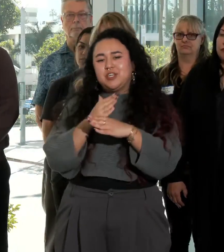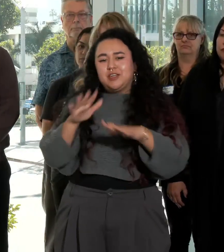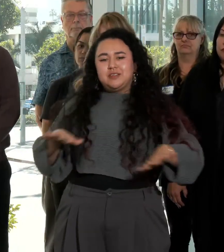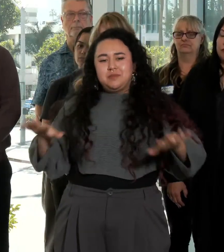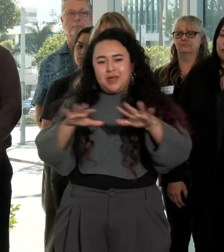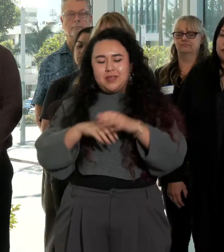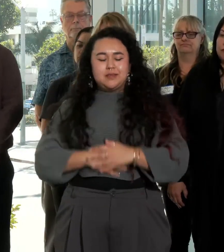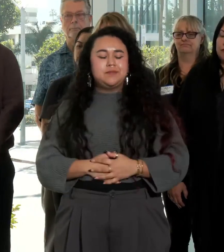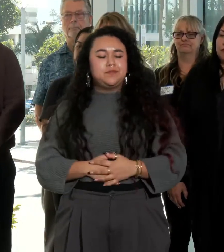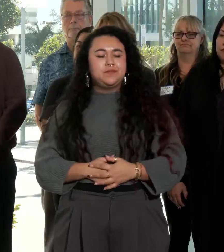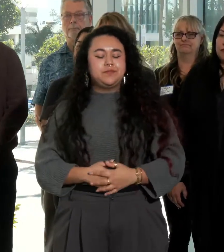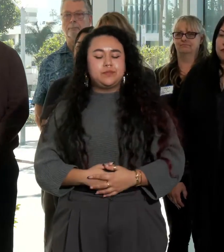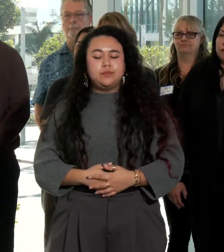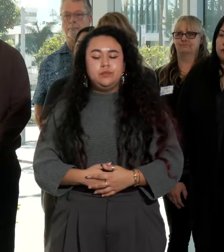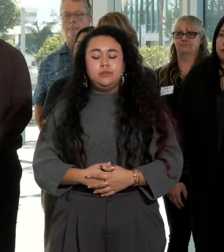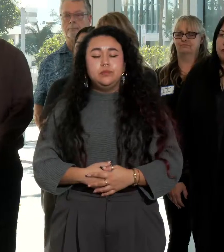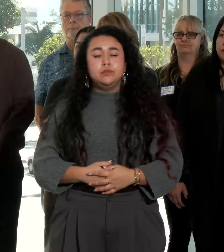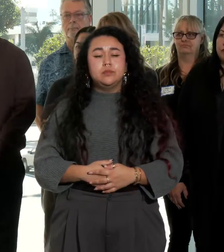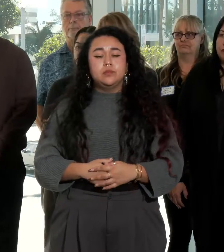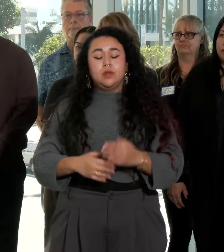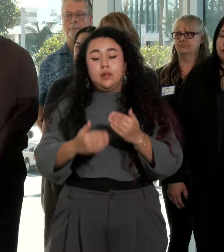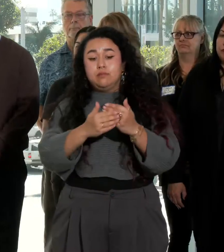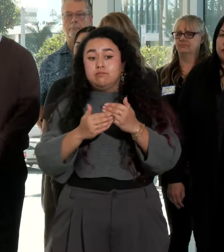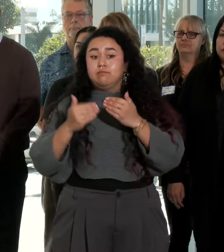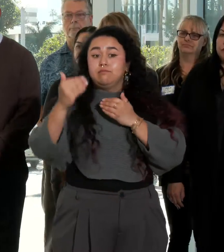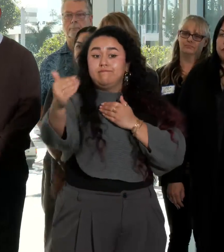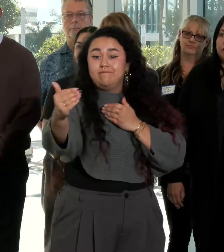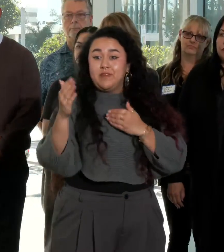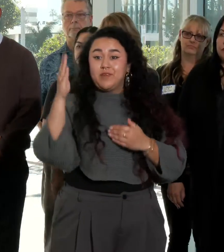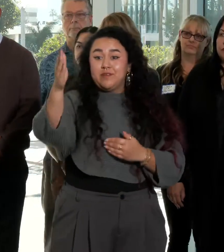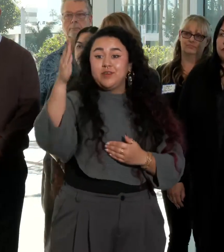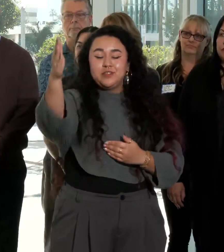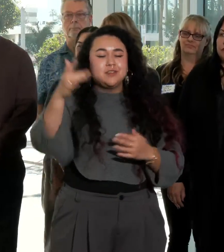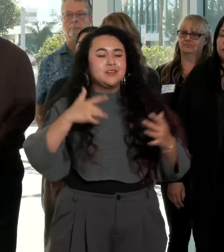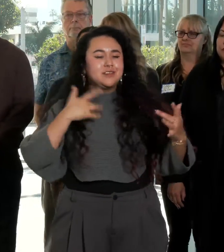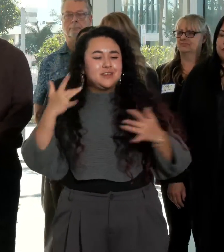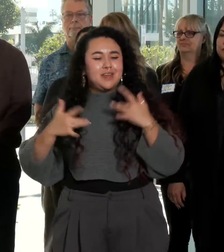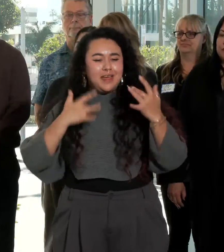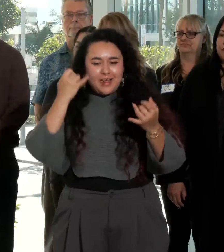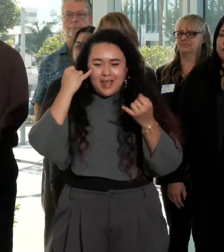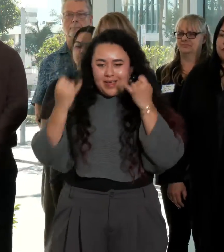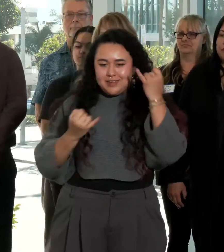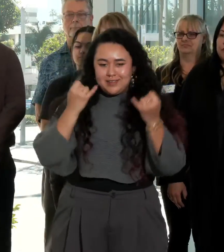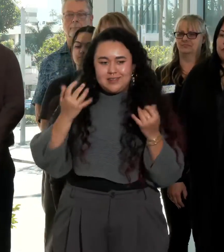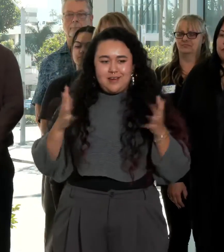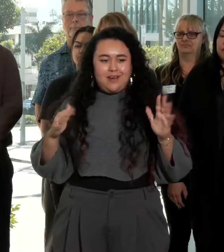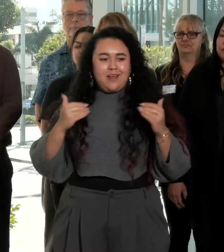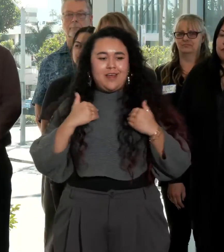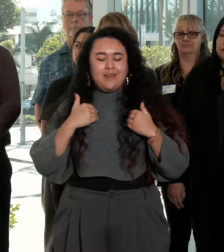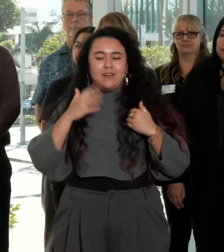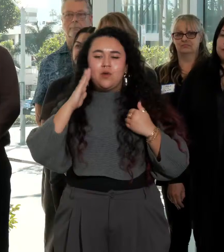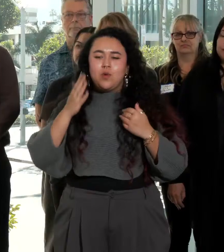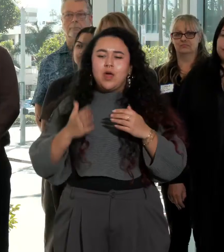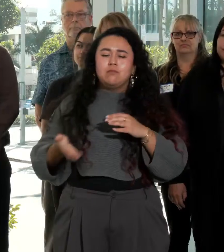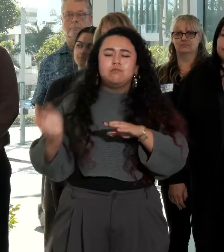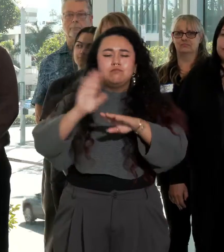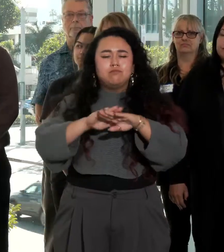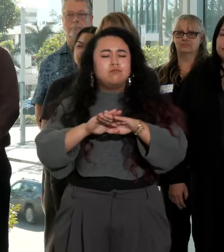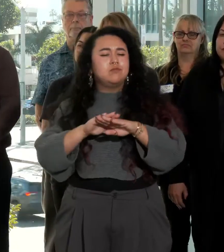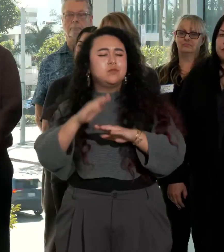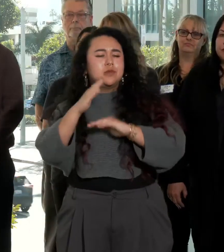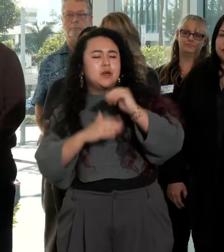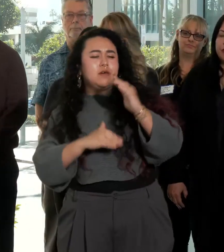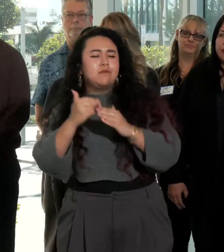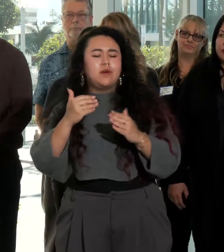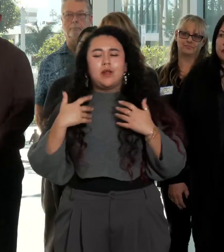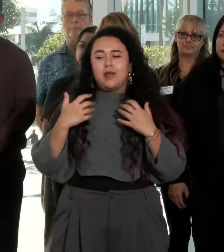space. For long-term plans, we have some exciting ideas. We will boost the comfort and well-being of our